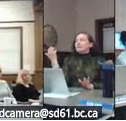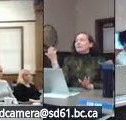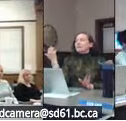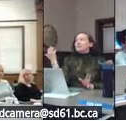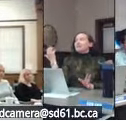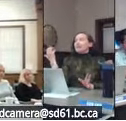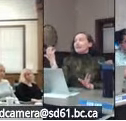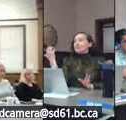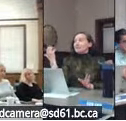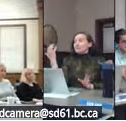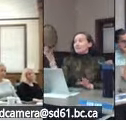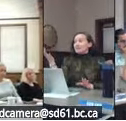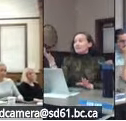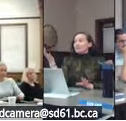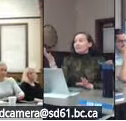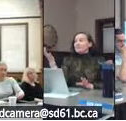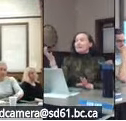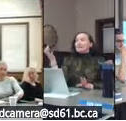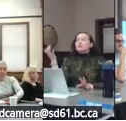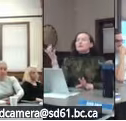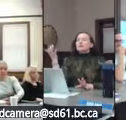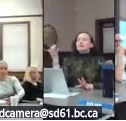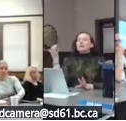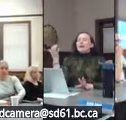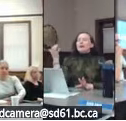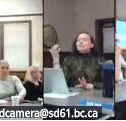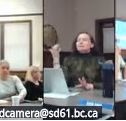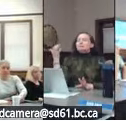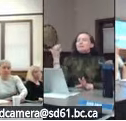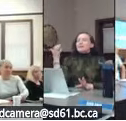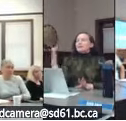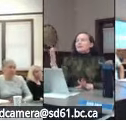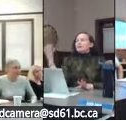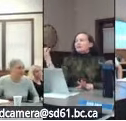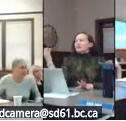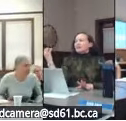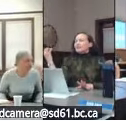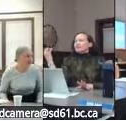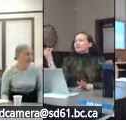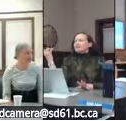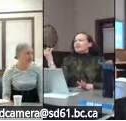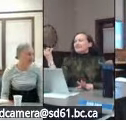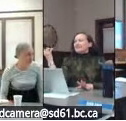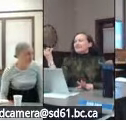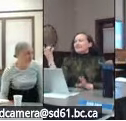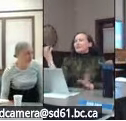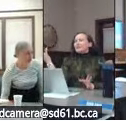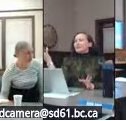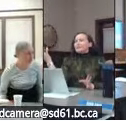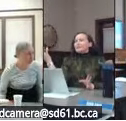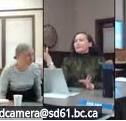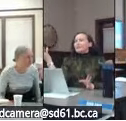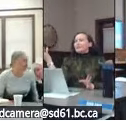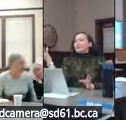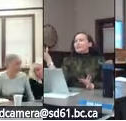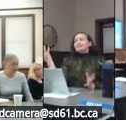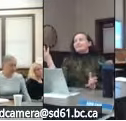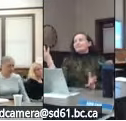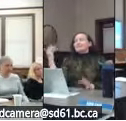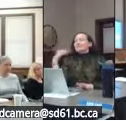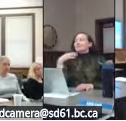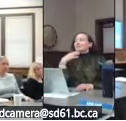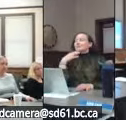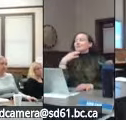for, I believe, decades, and also been speaking in a term. If we end up with an addition rather than just a